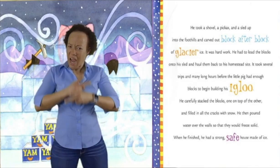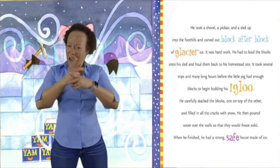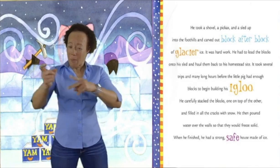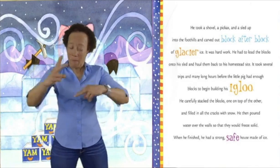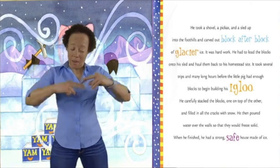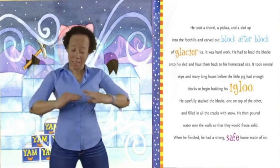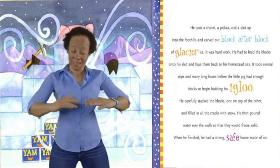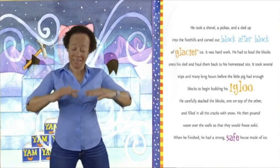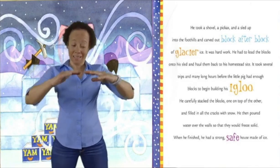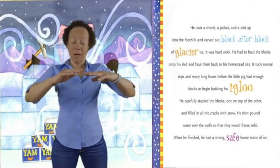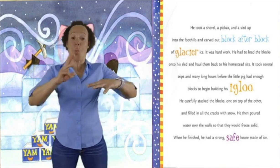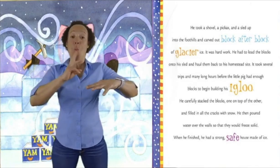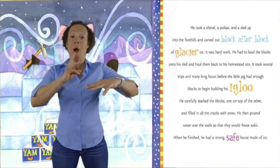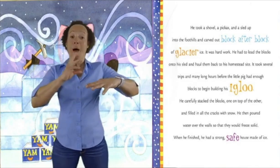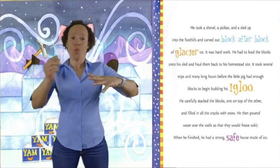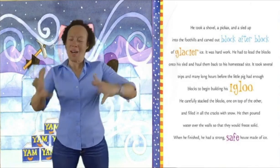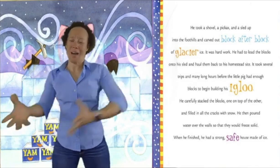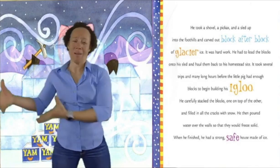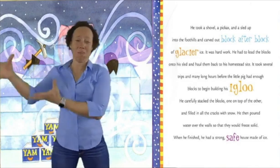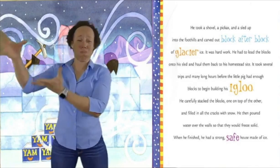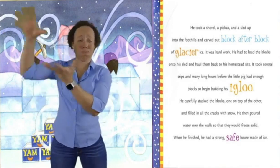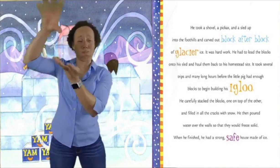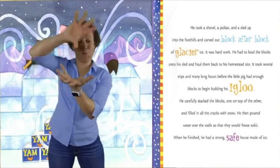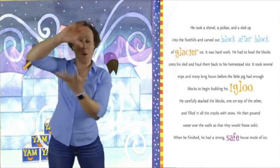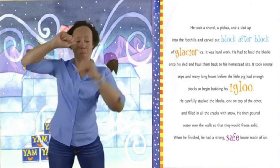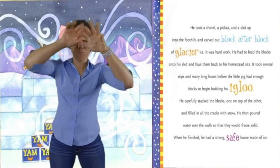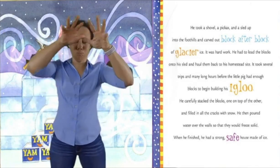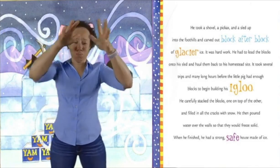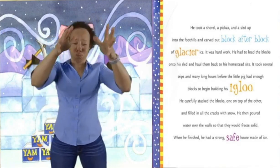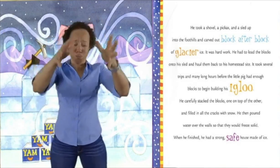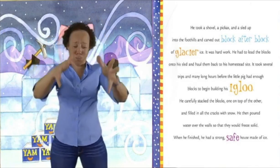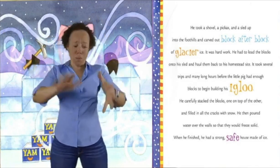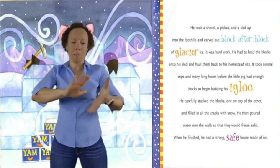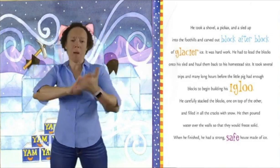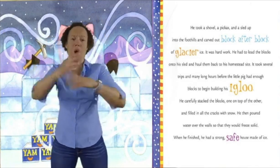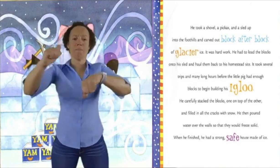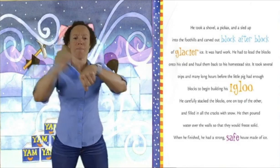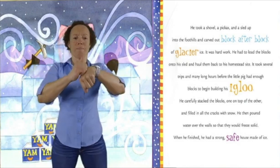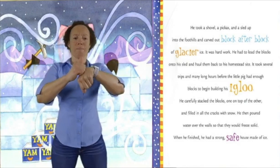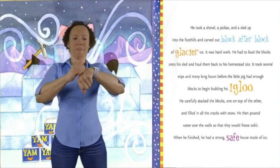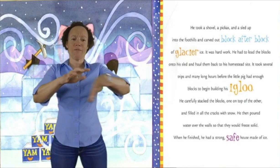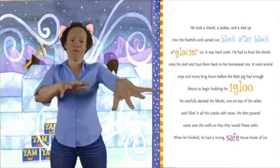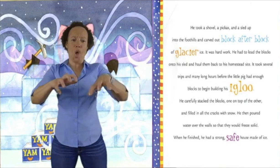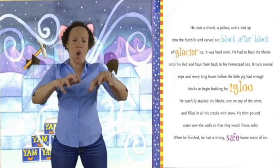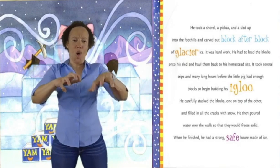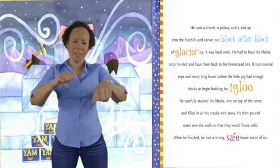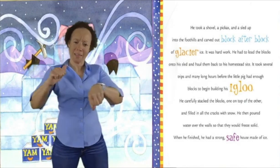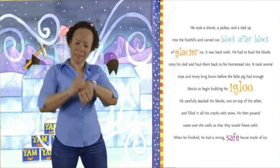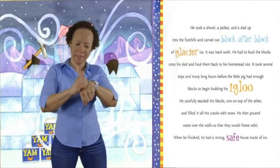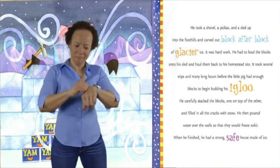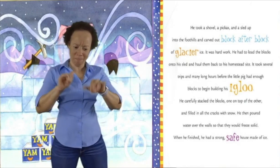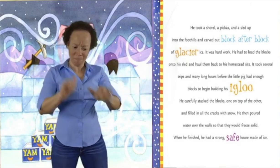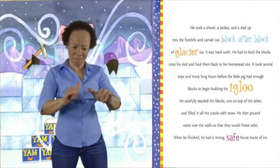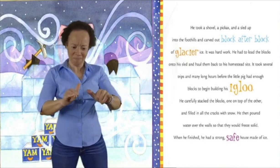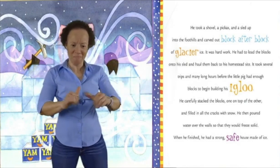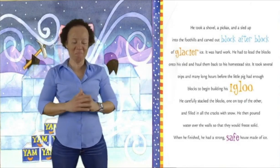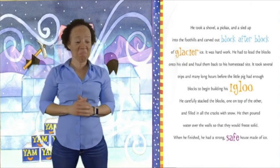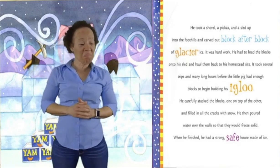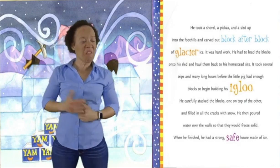He then poured water over the walls so that they would freeze solid. When he finished, he had a